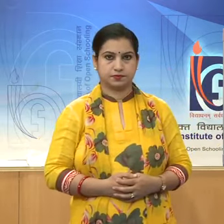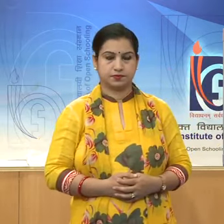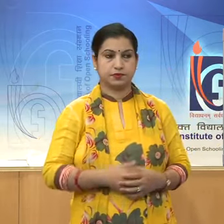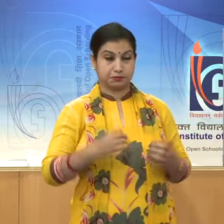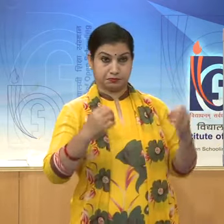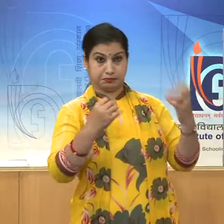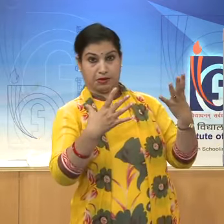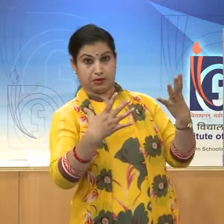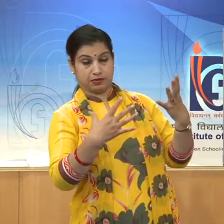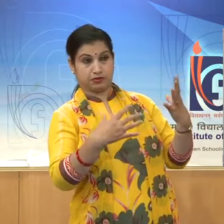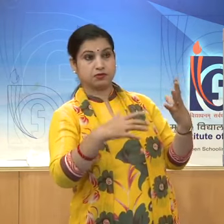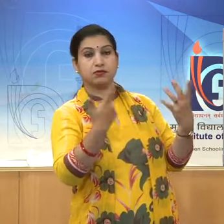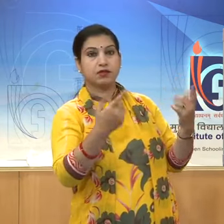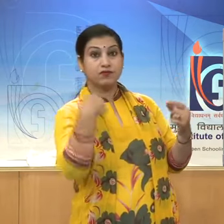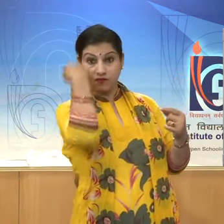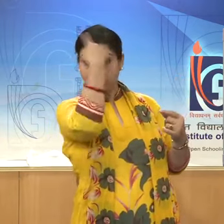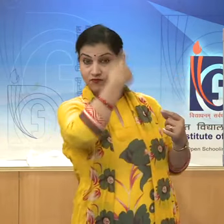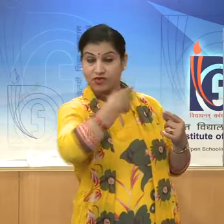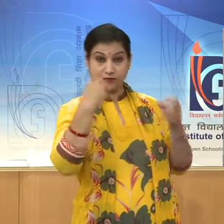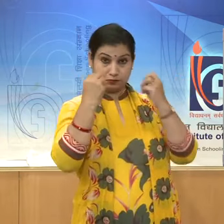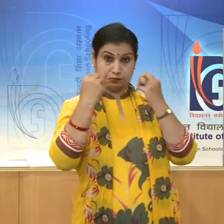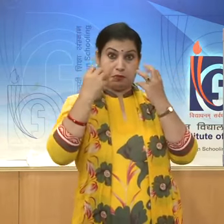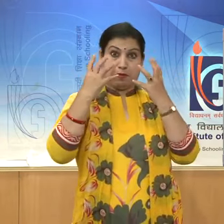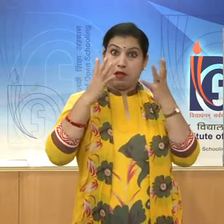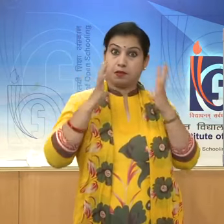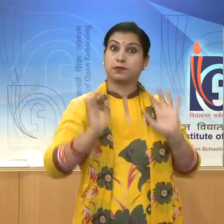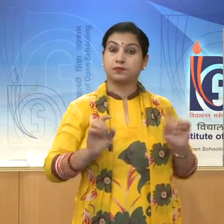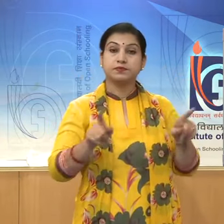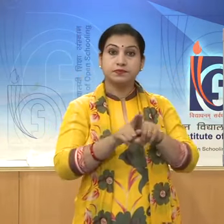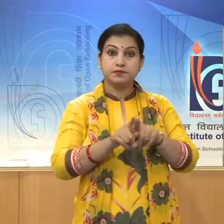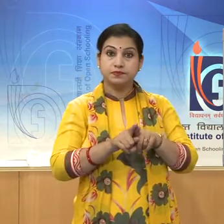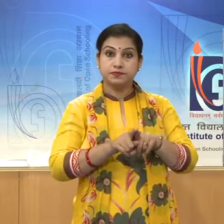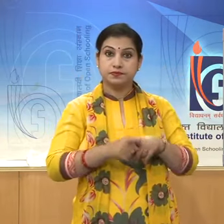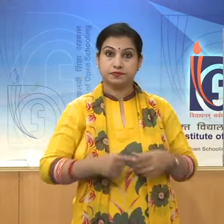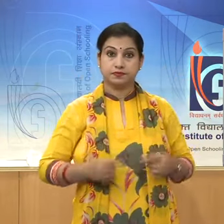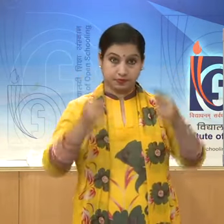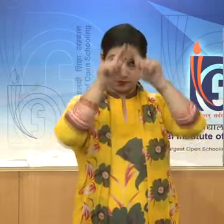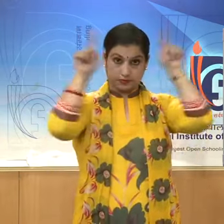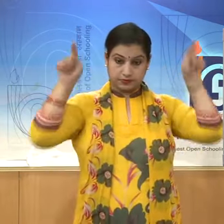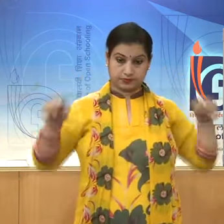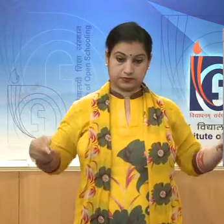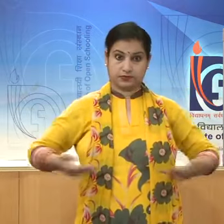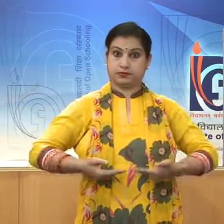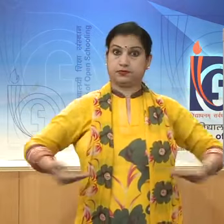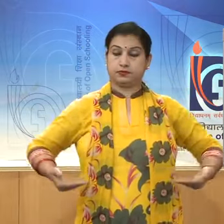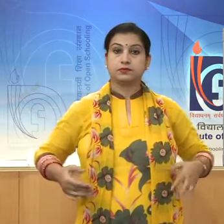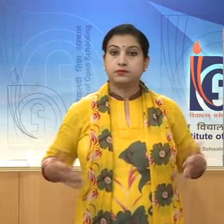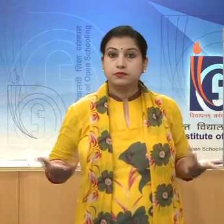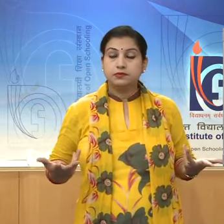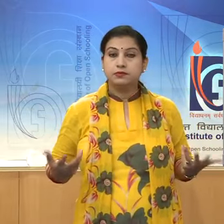The brightly lit face is framed with